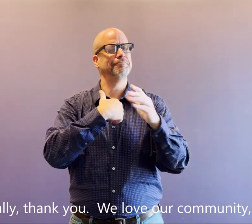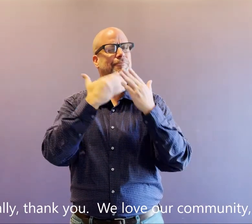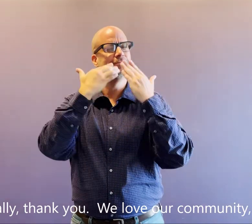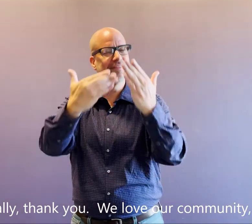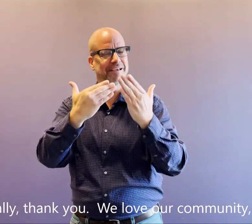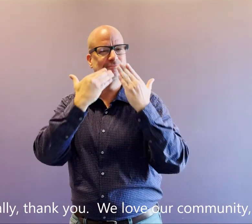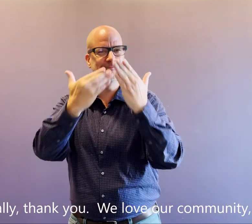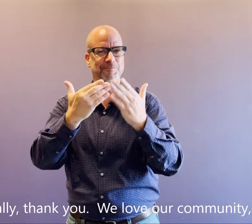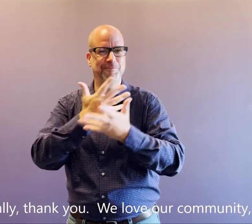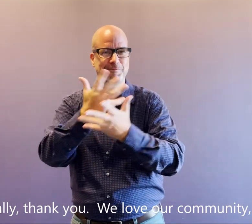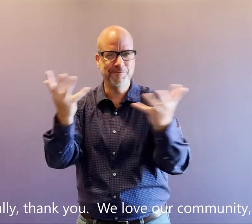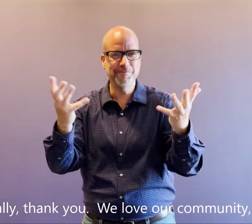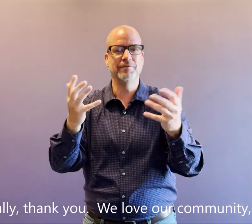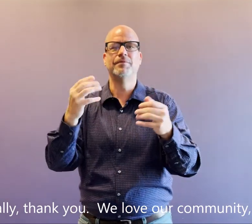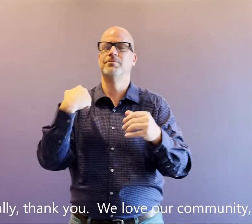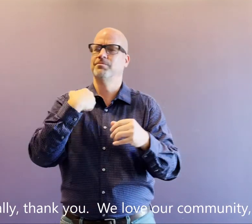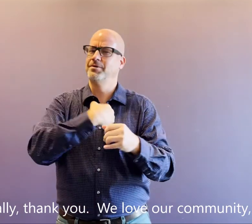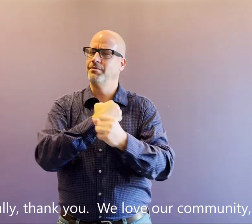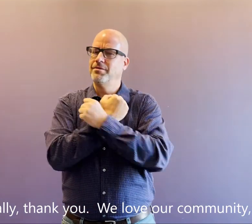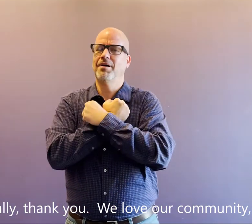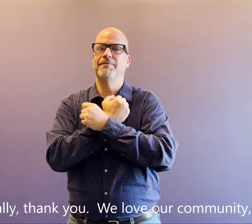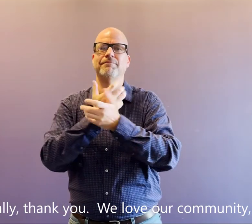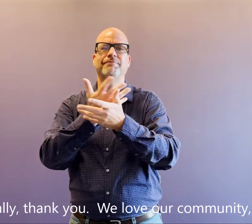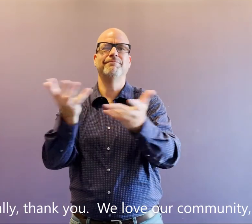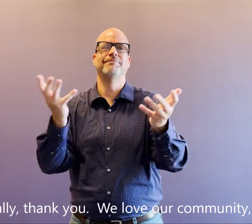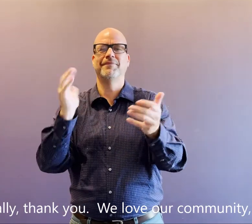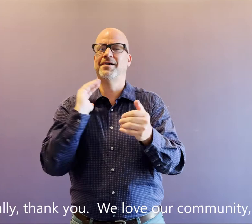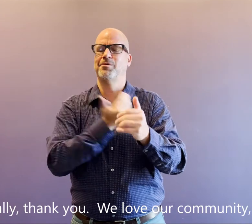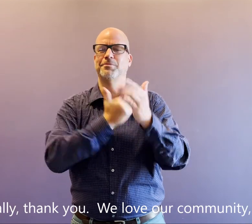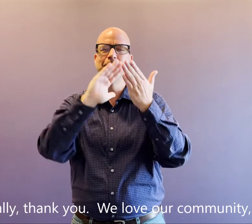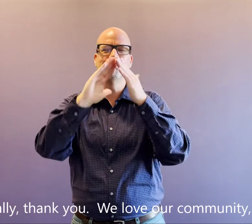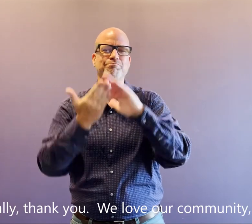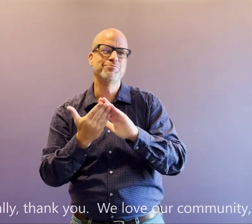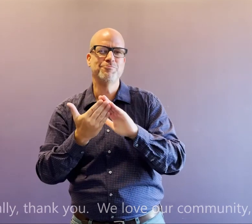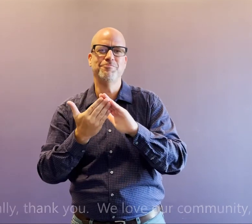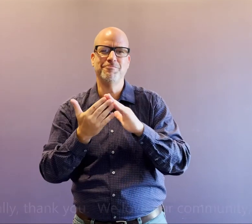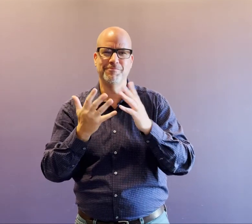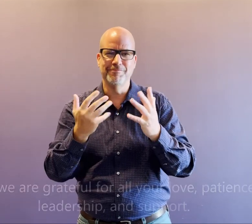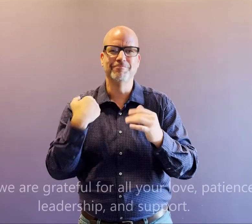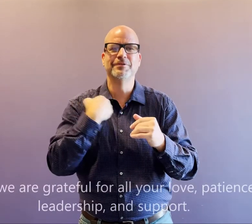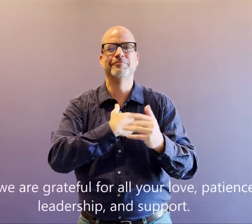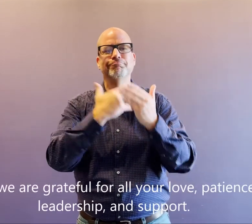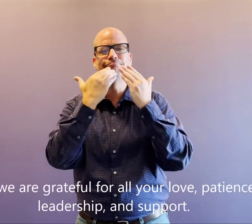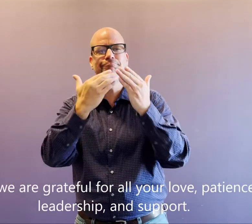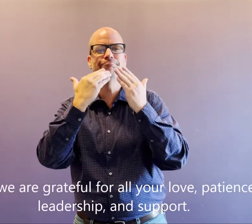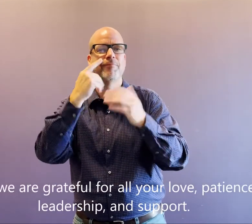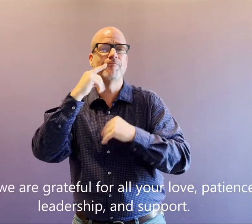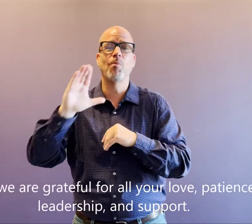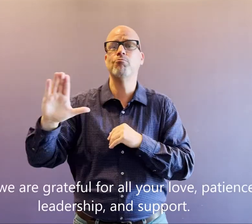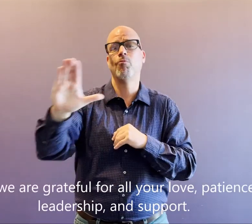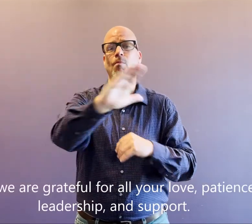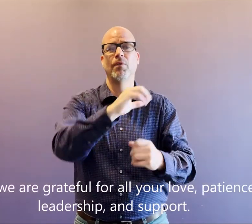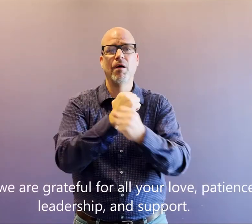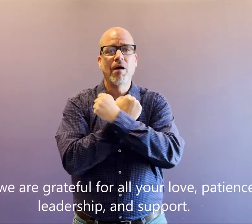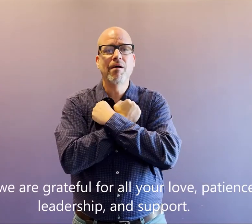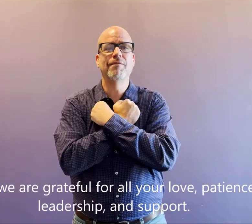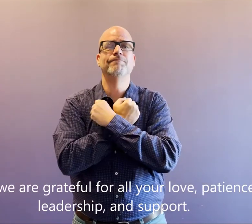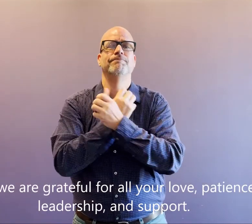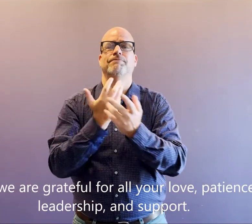Finally, thank you. We love our community, and we are